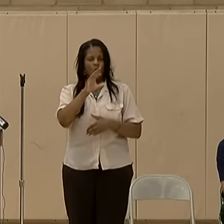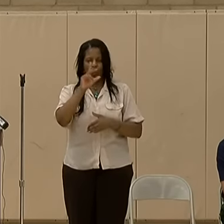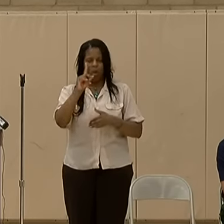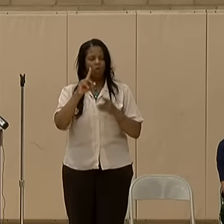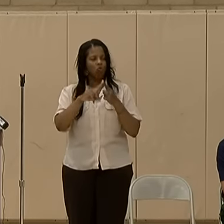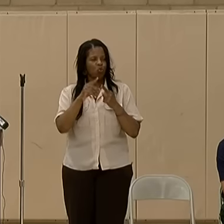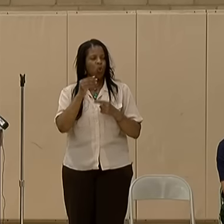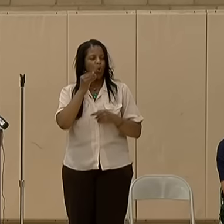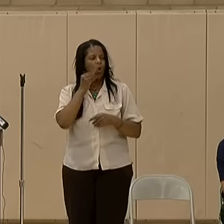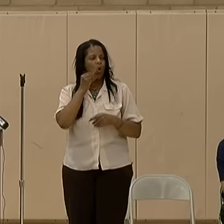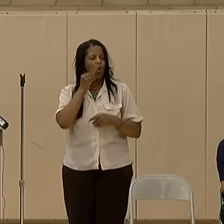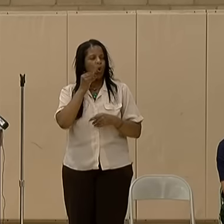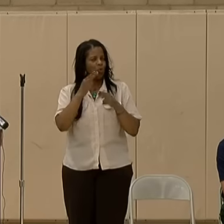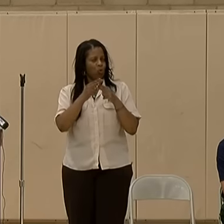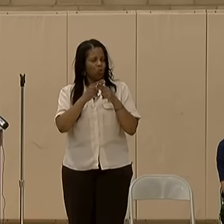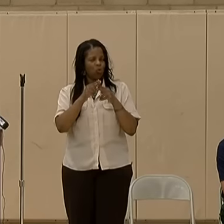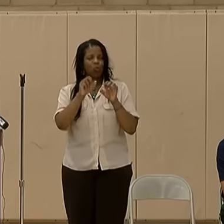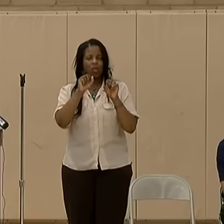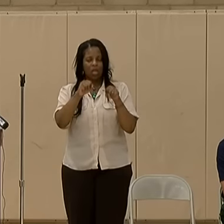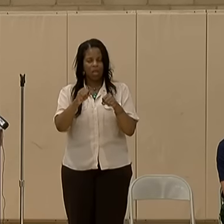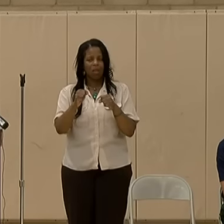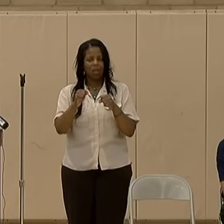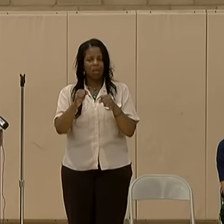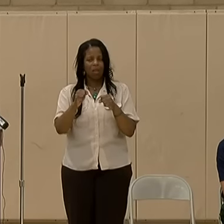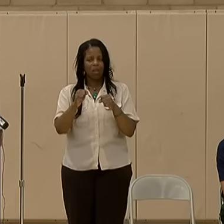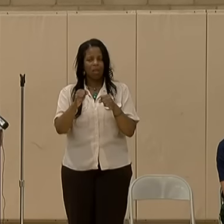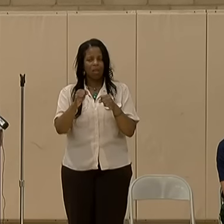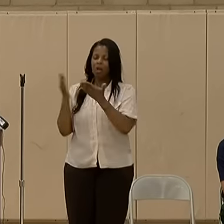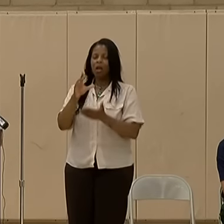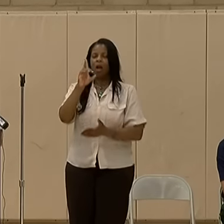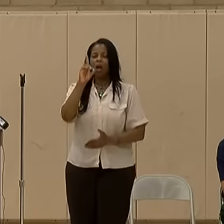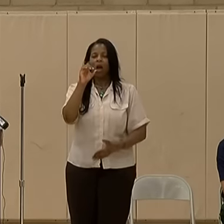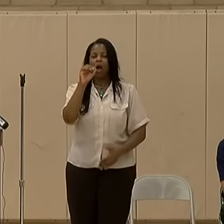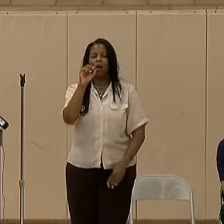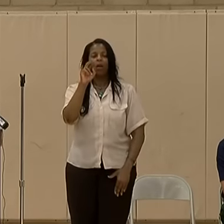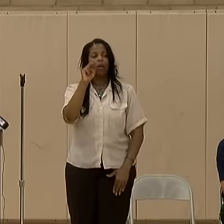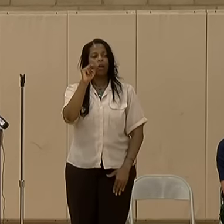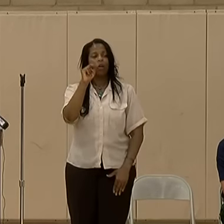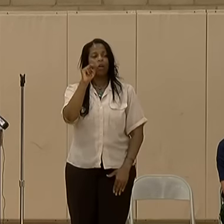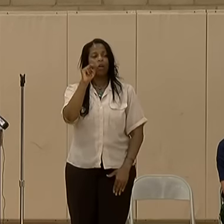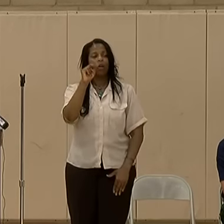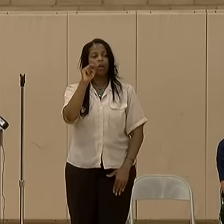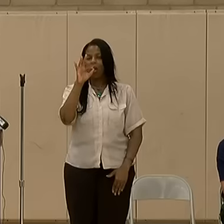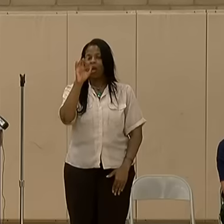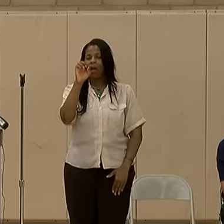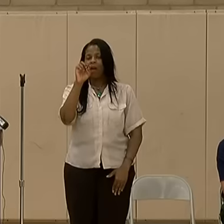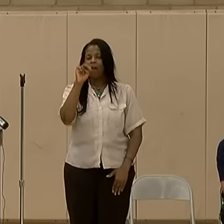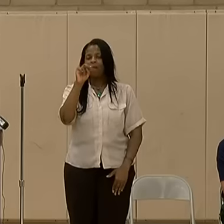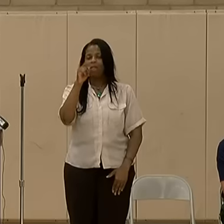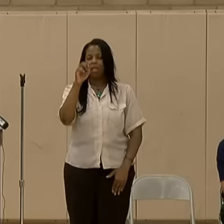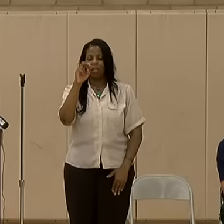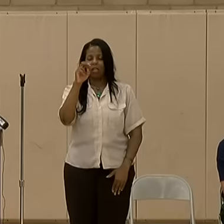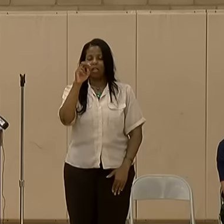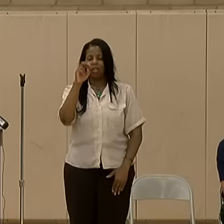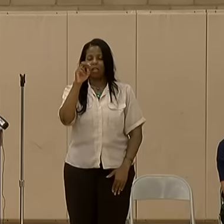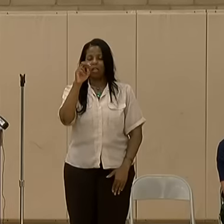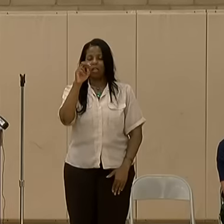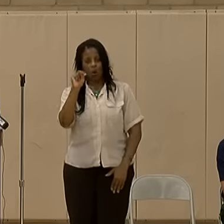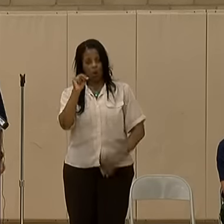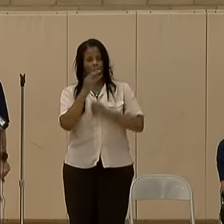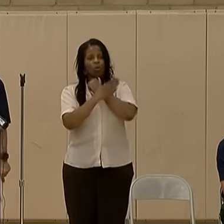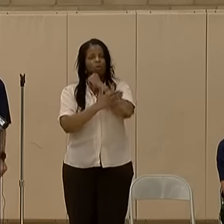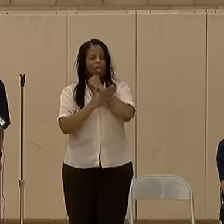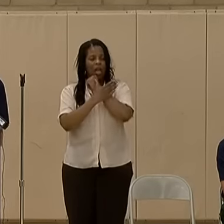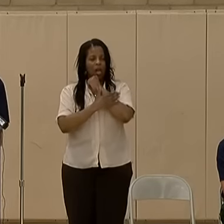soon as possible. And with that said, I'd like to bring up Donna Fenton from Kern County Public Health to speak on some issues that is in her